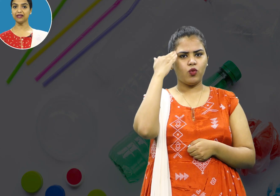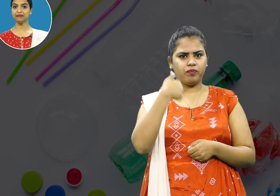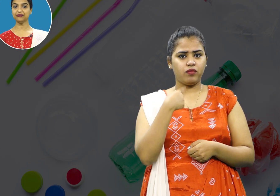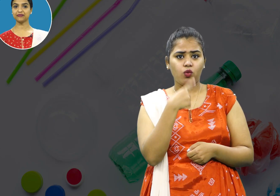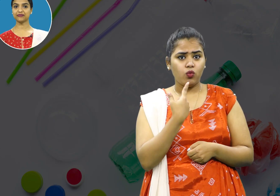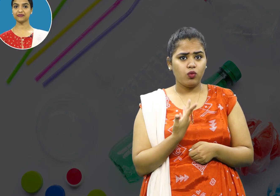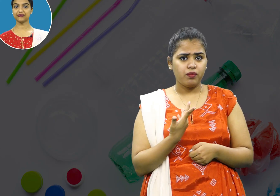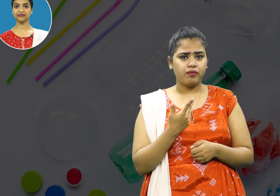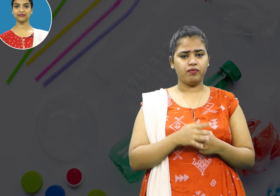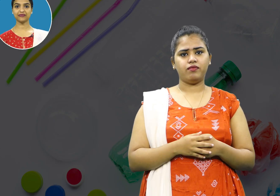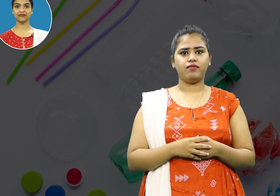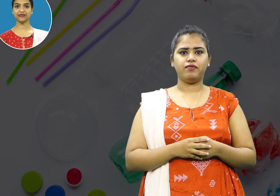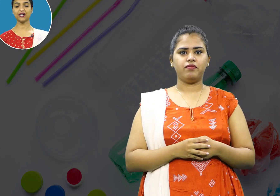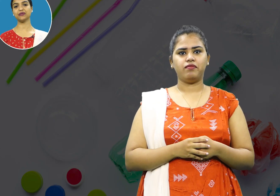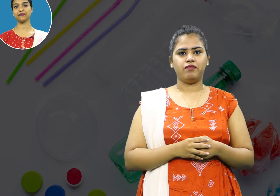I am?